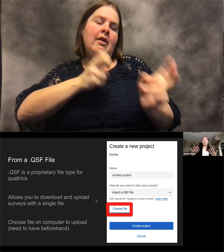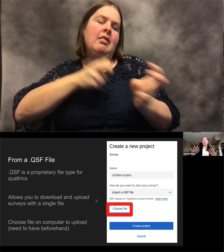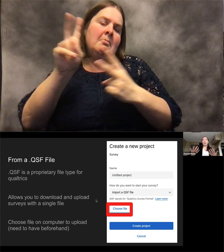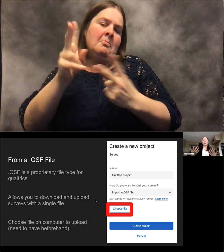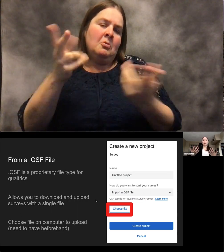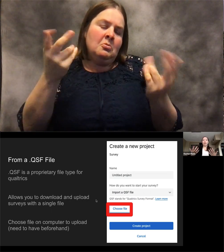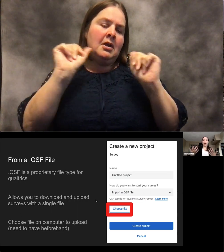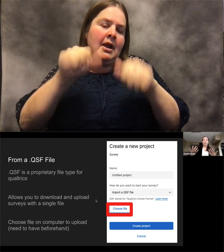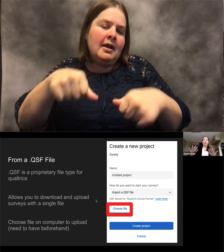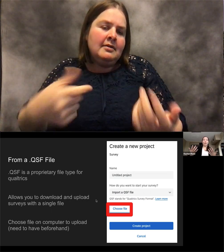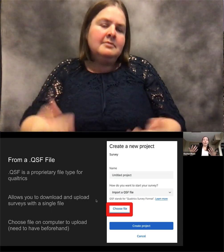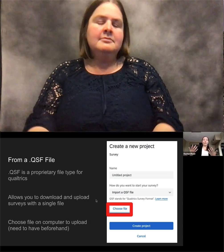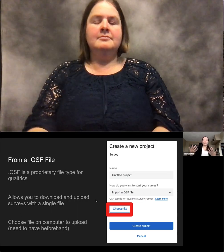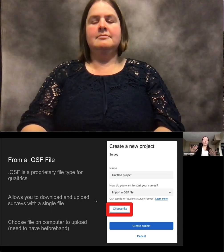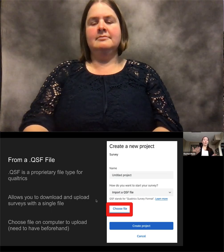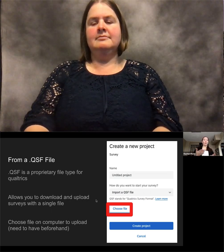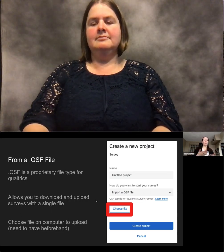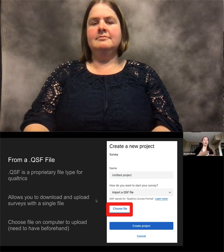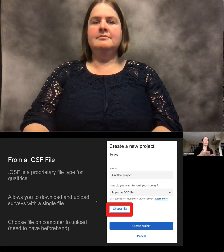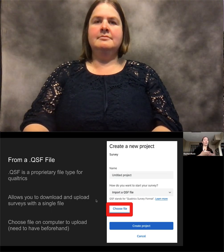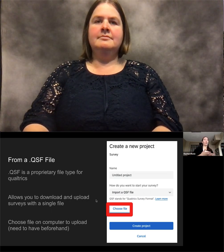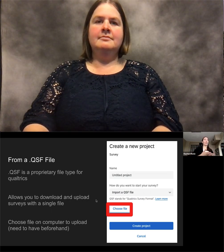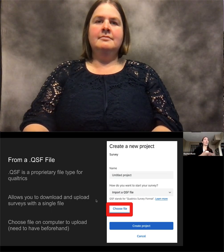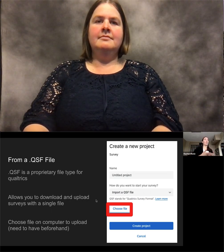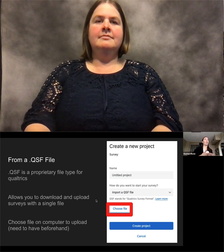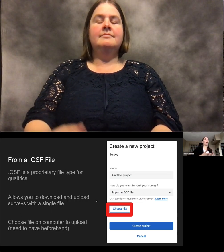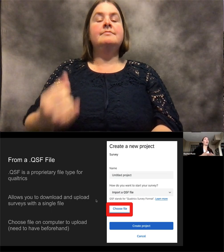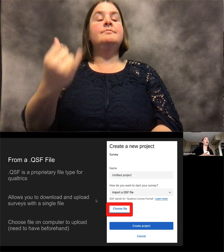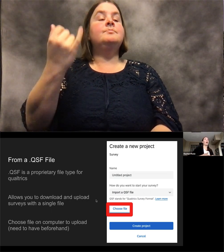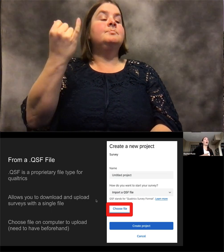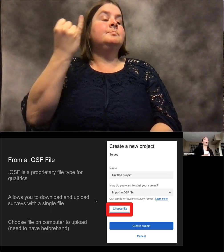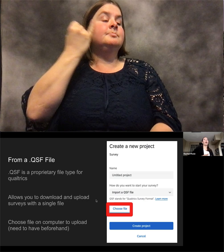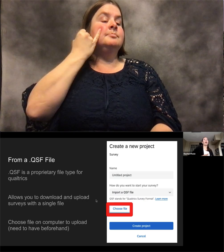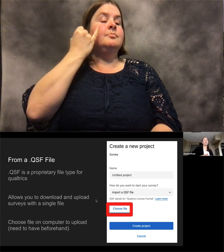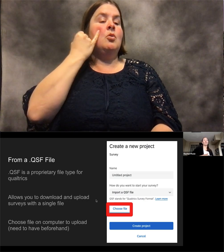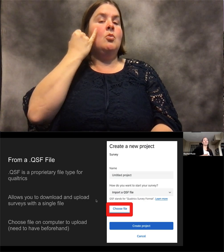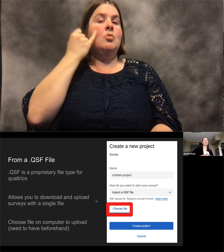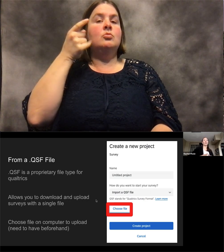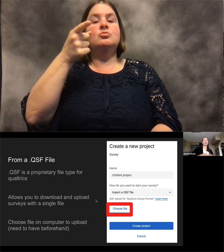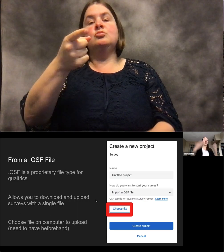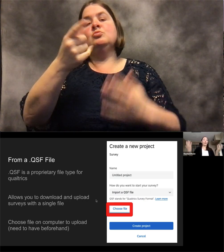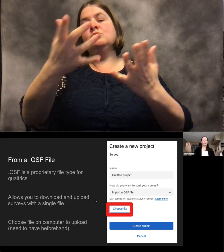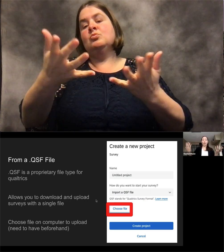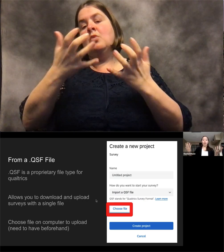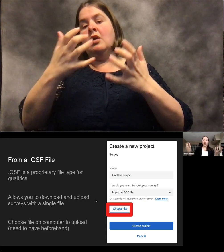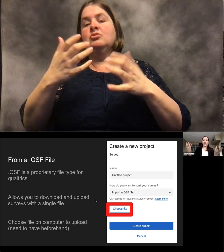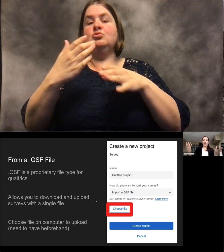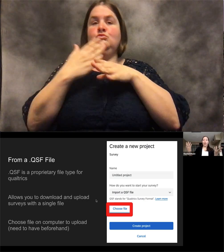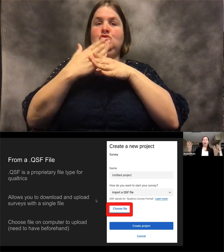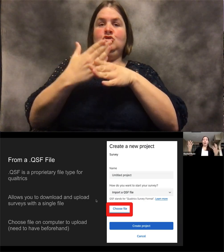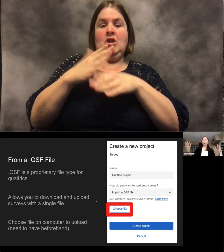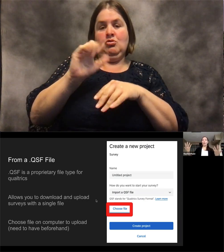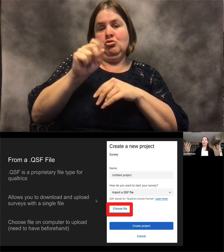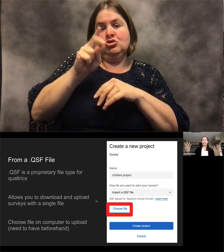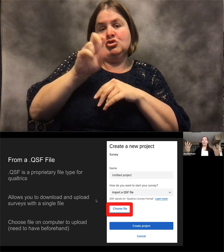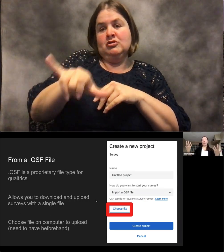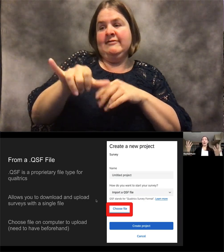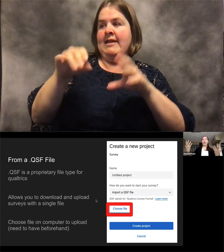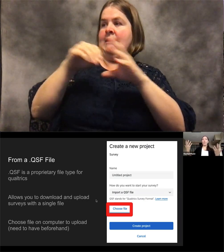This can be particularly helpful if you want to, for example, share your survey on